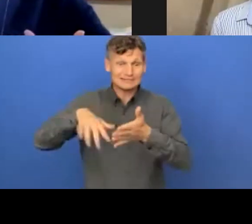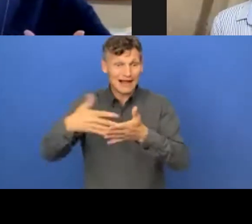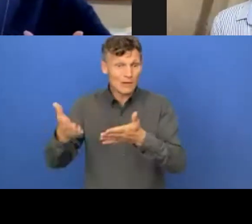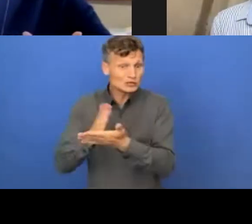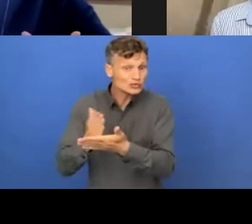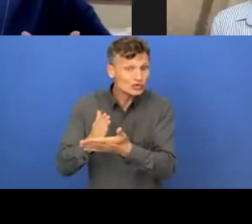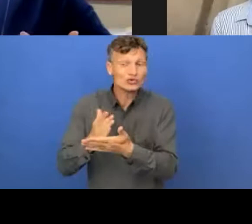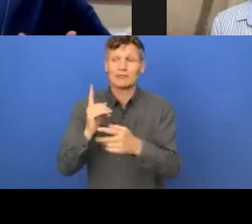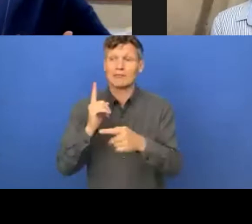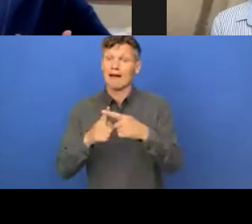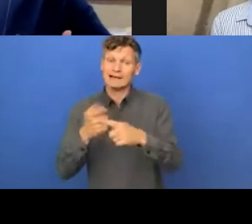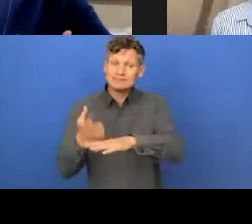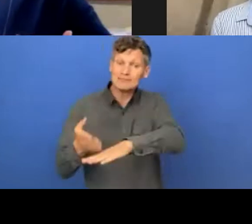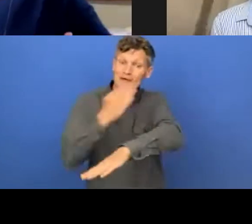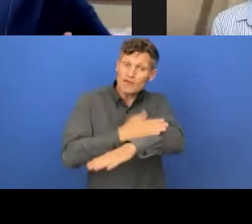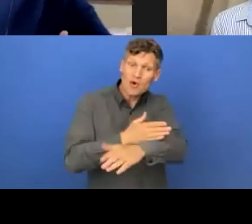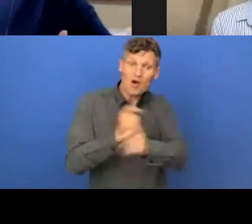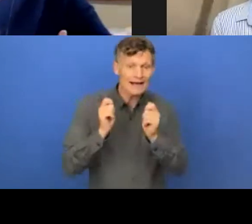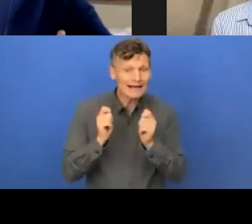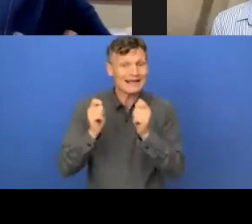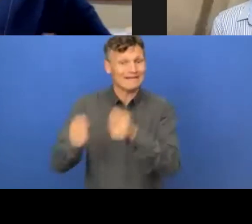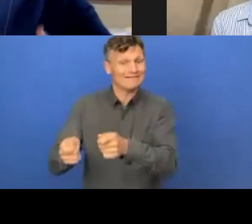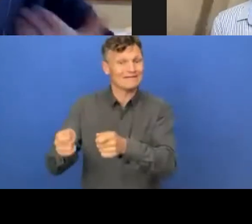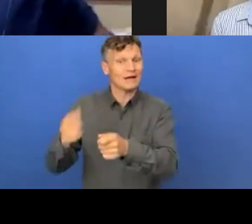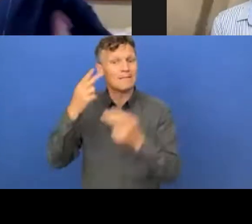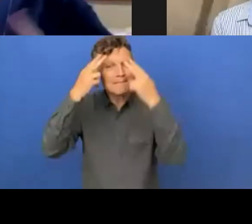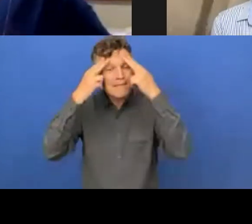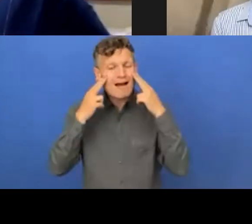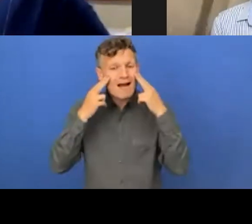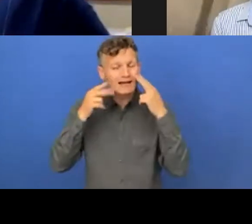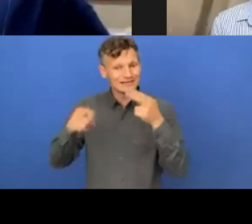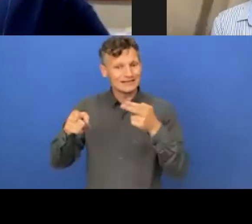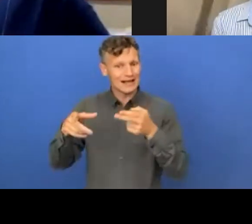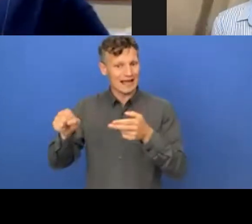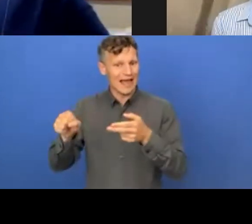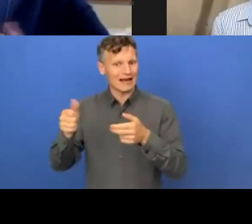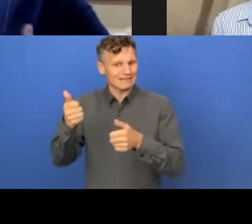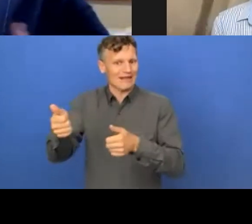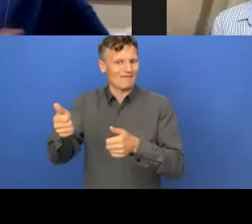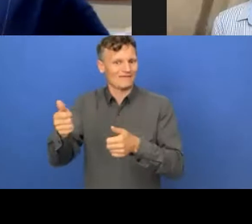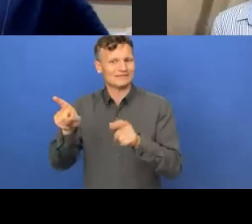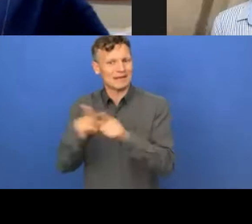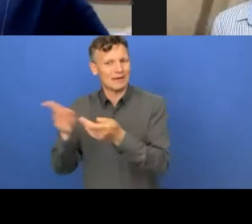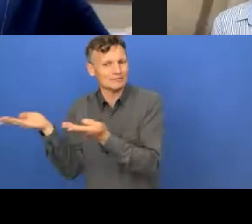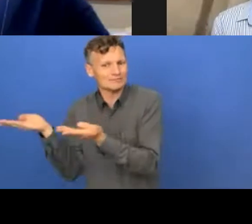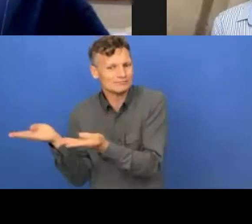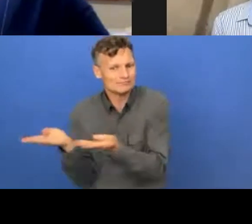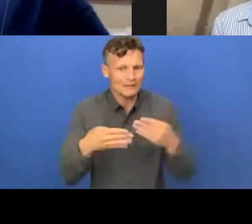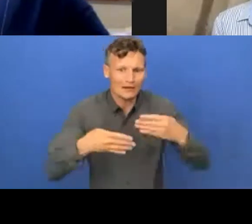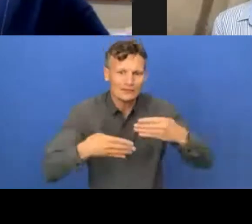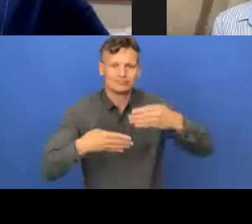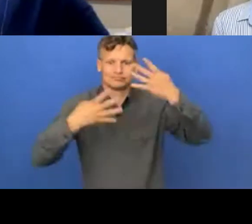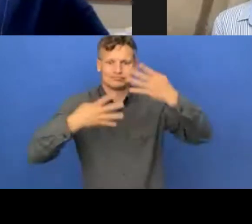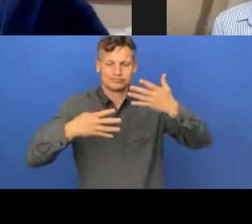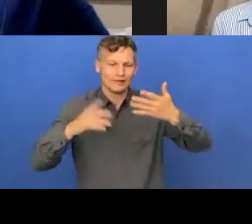of time who had visual impairments, who were using electronic readers, for example, always holding our trainings in